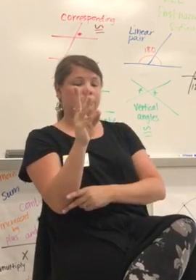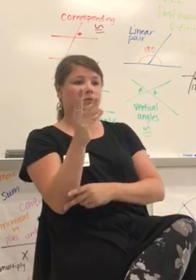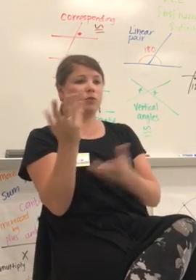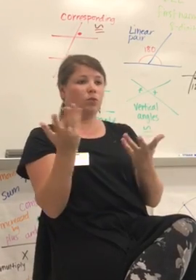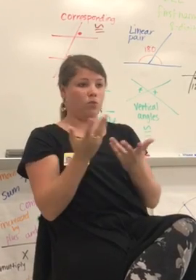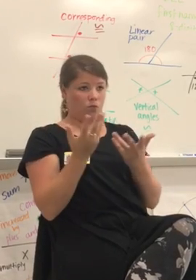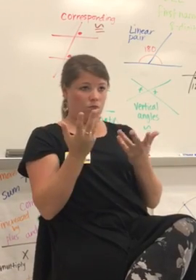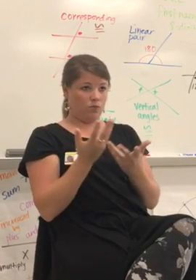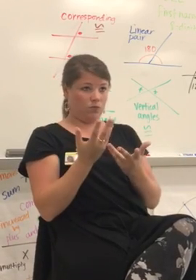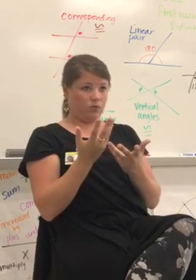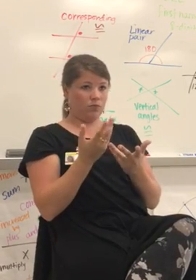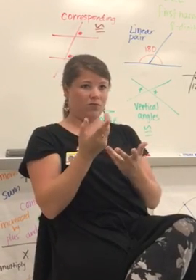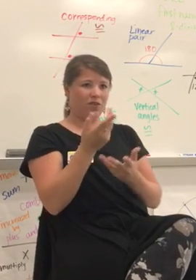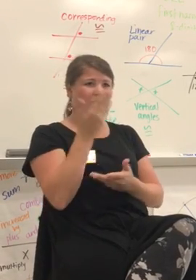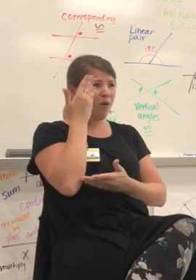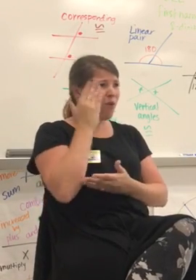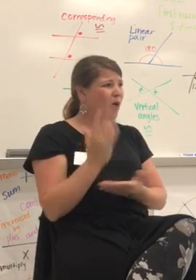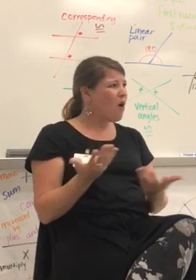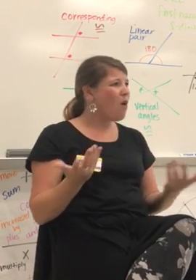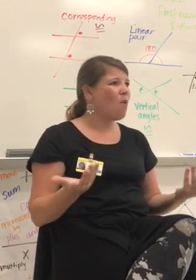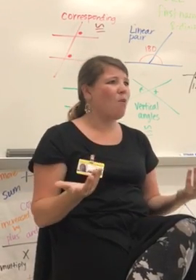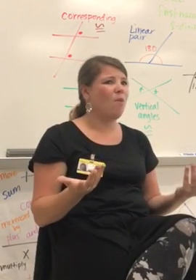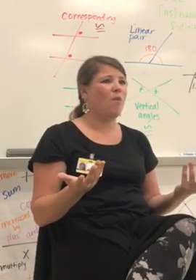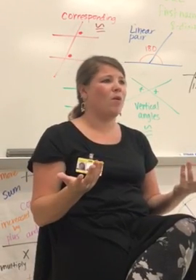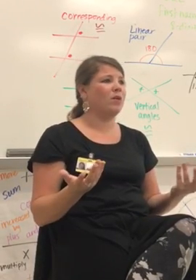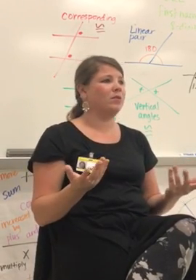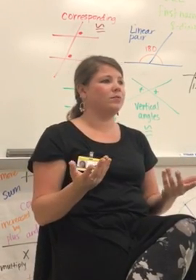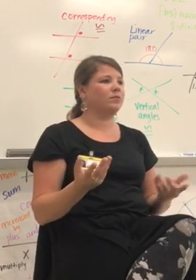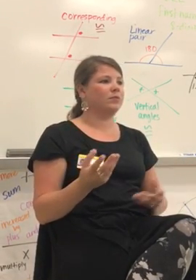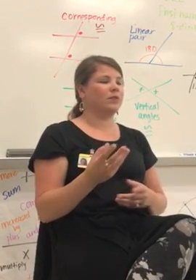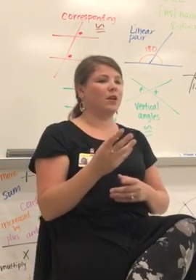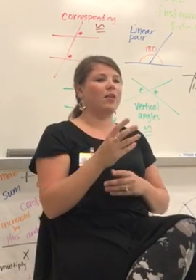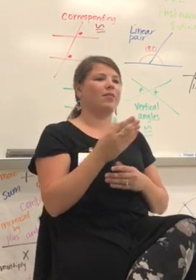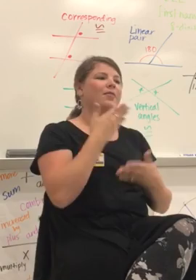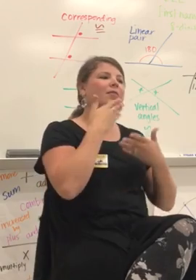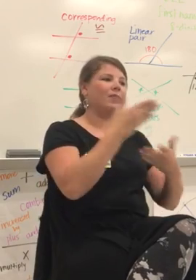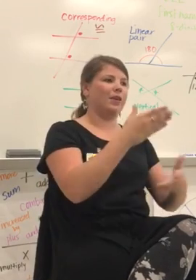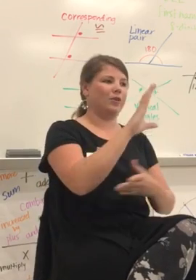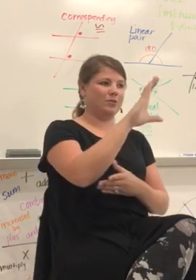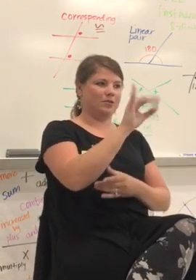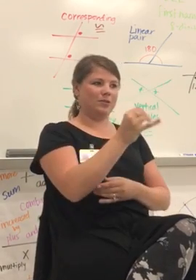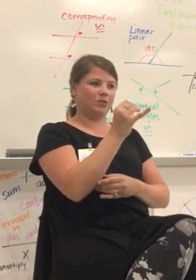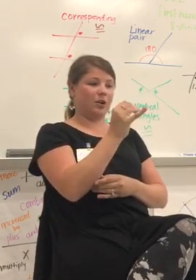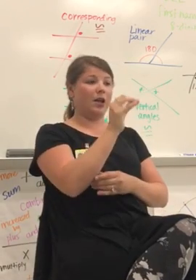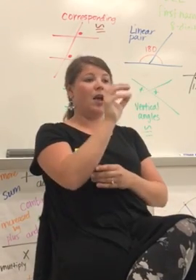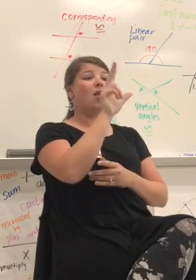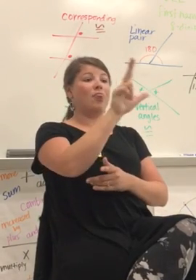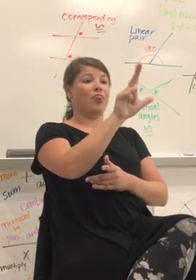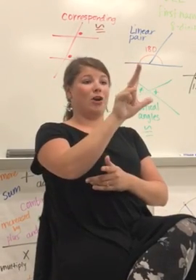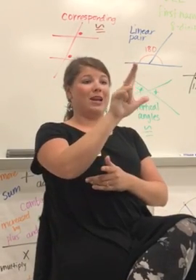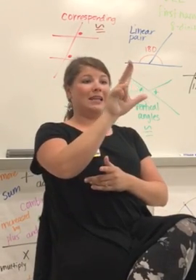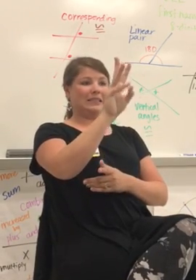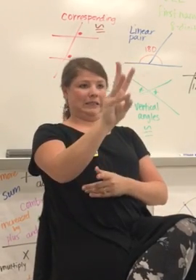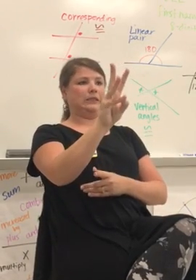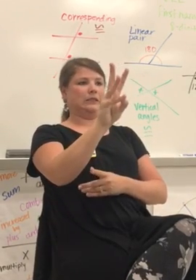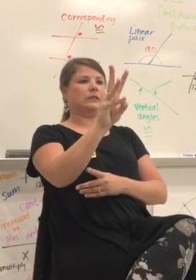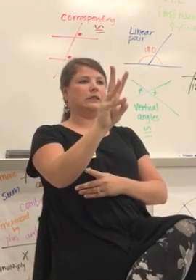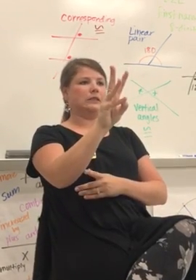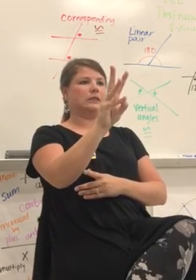Oh, y'all don't know that? Thank you, CJ. 36. So that is our big B, the area